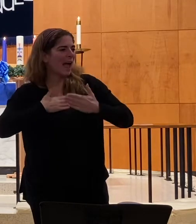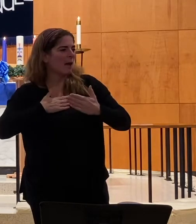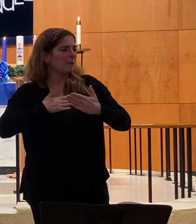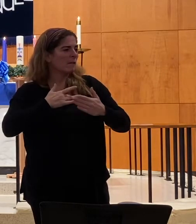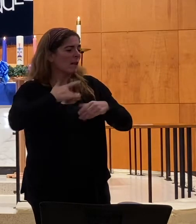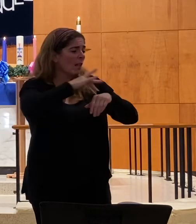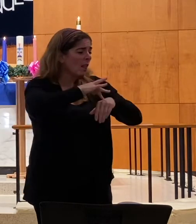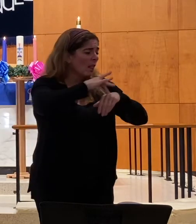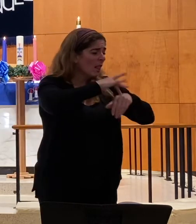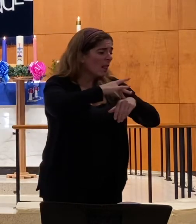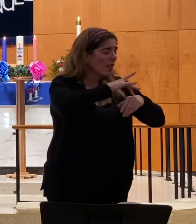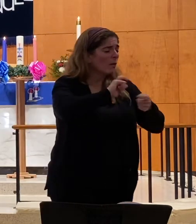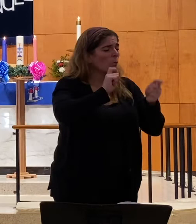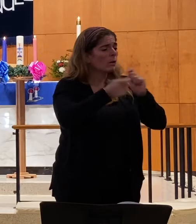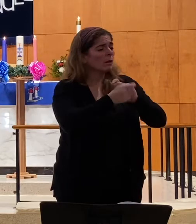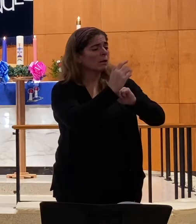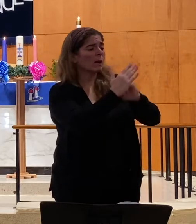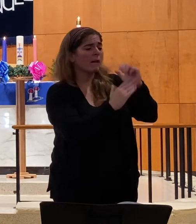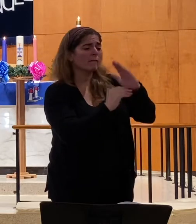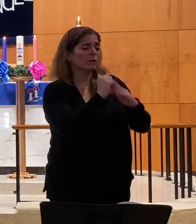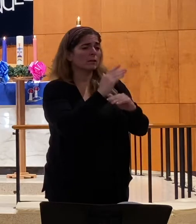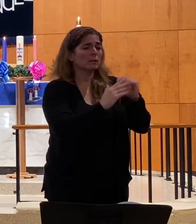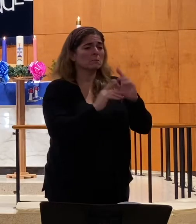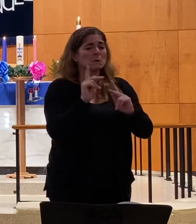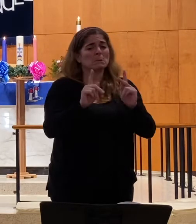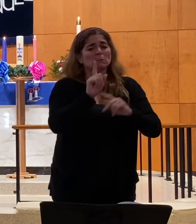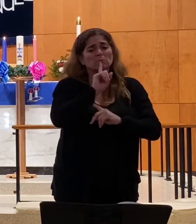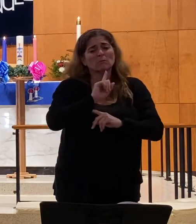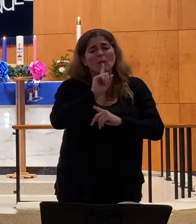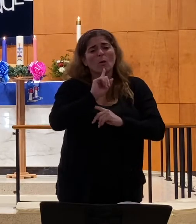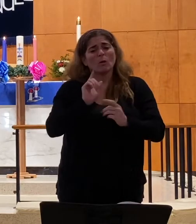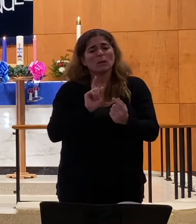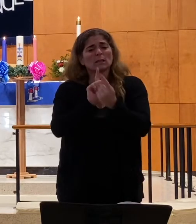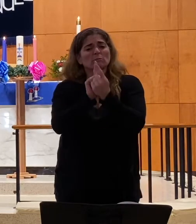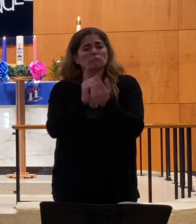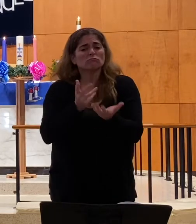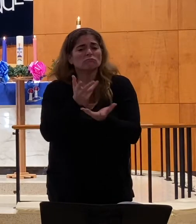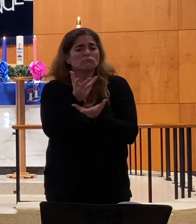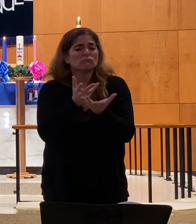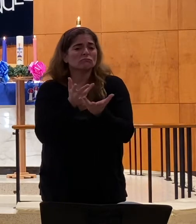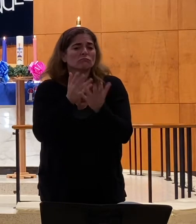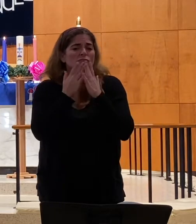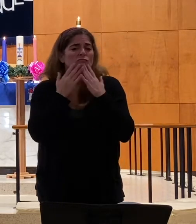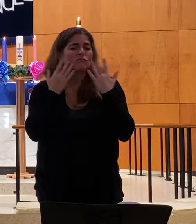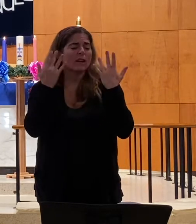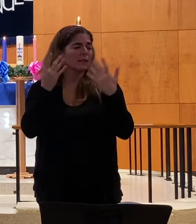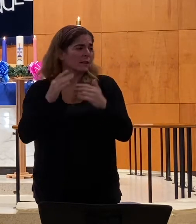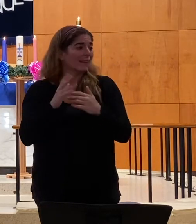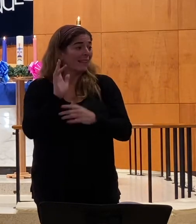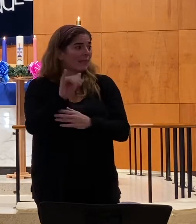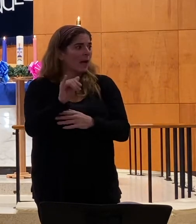prisoners. Comforting those who mourn. Encouraging the faint of spirit.